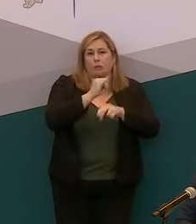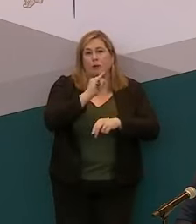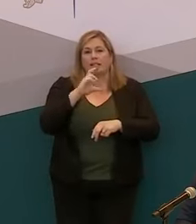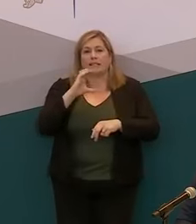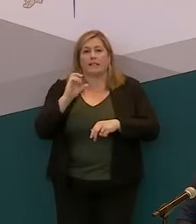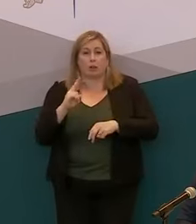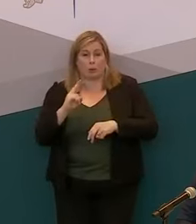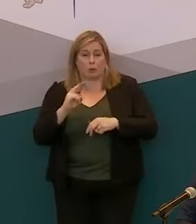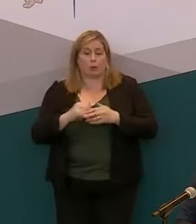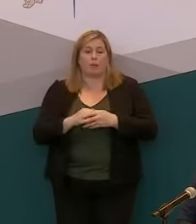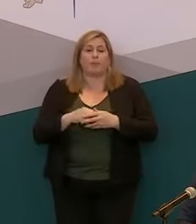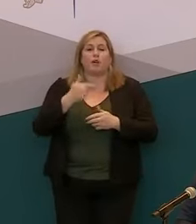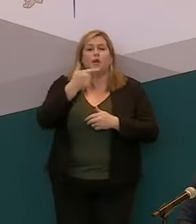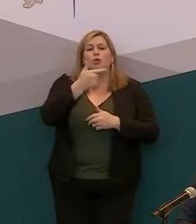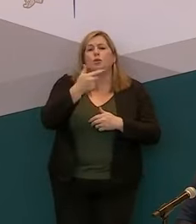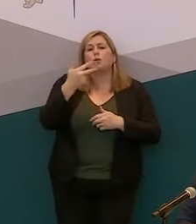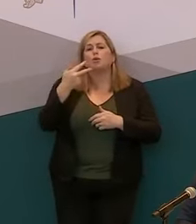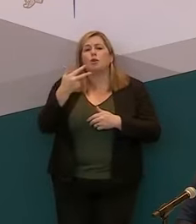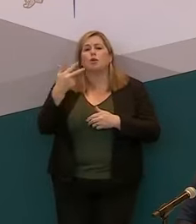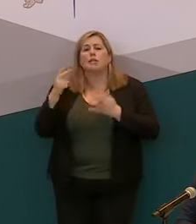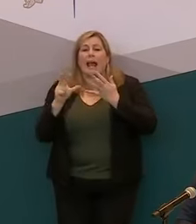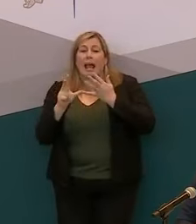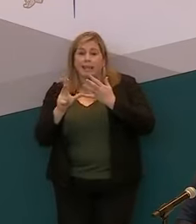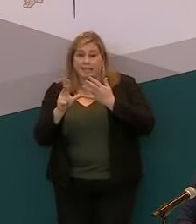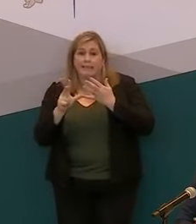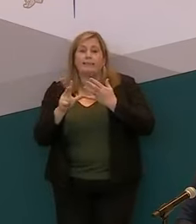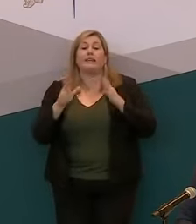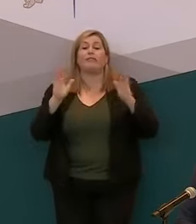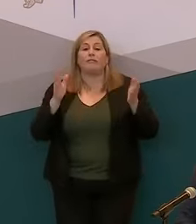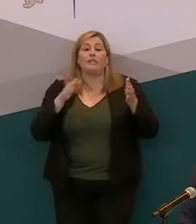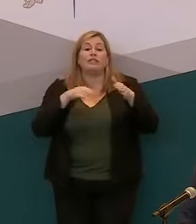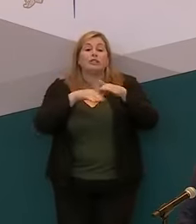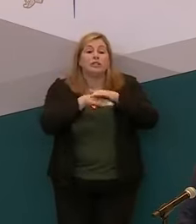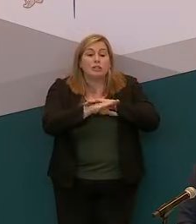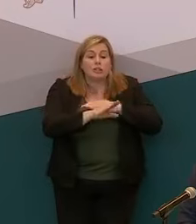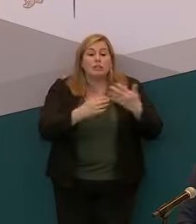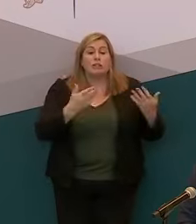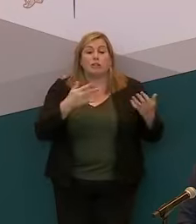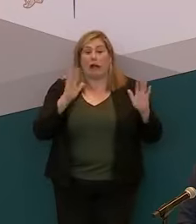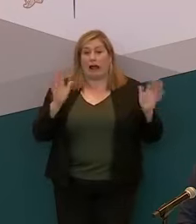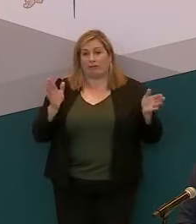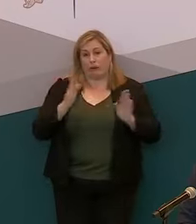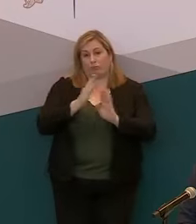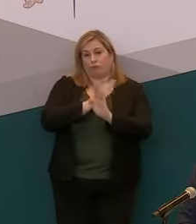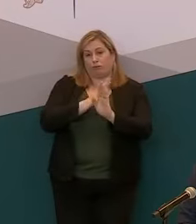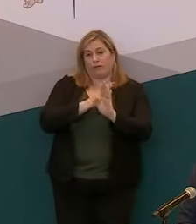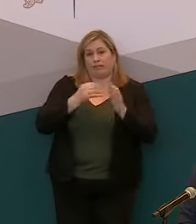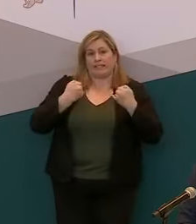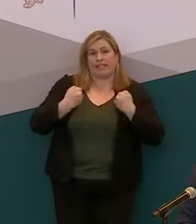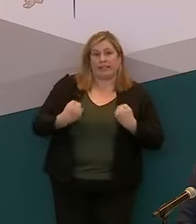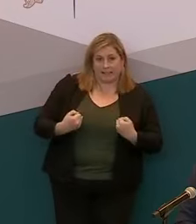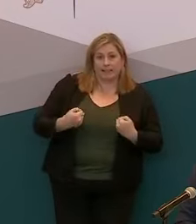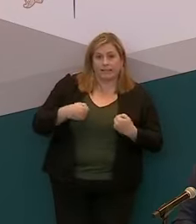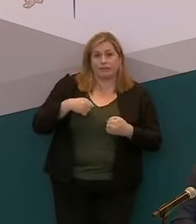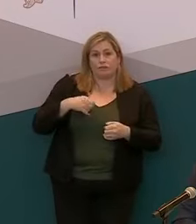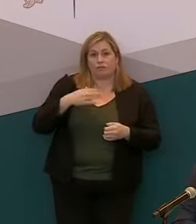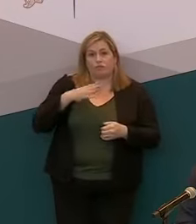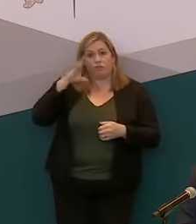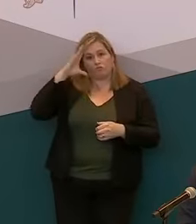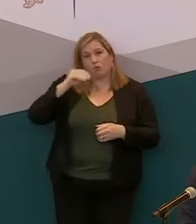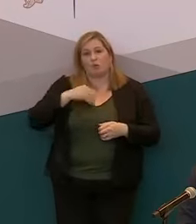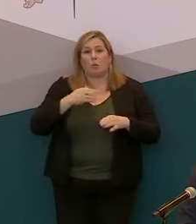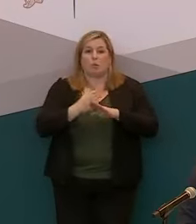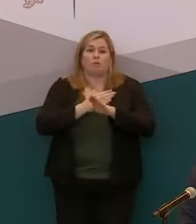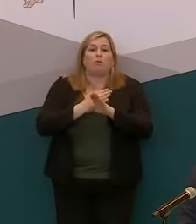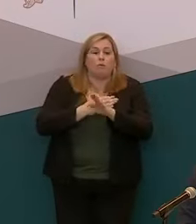238 of those admissions to intensive care have an identified underlying condition notified to us, and the median age of all